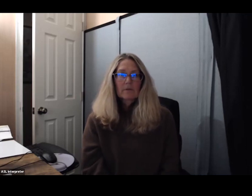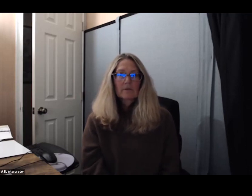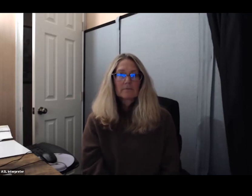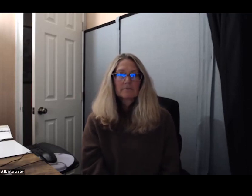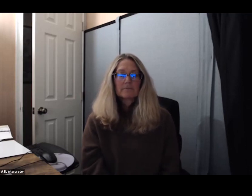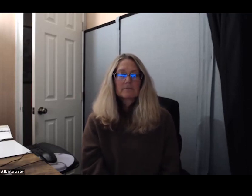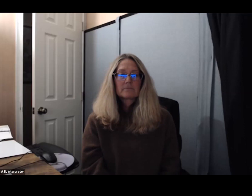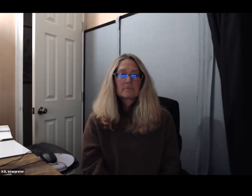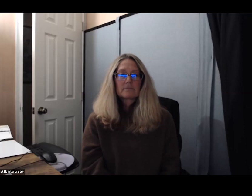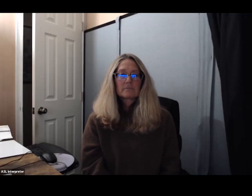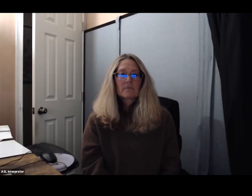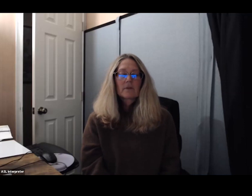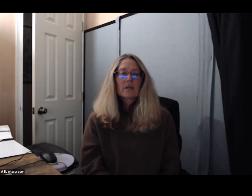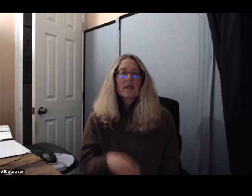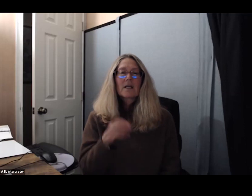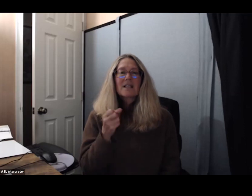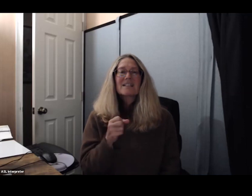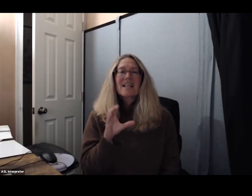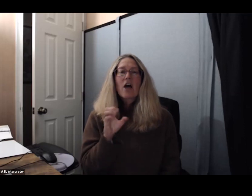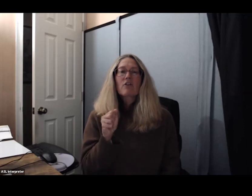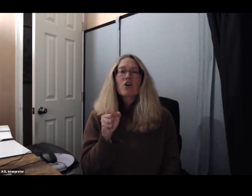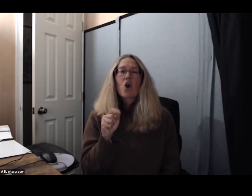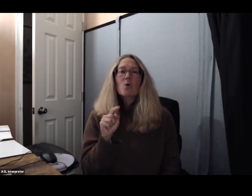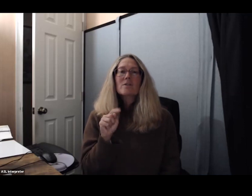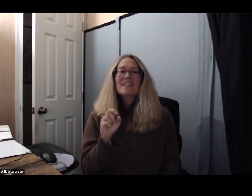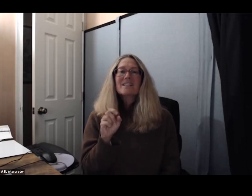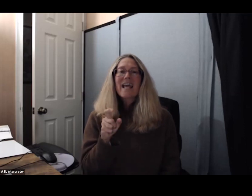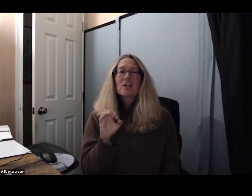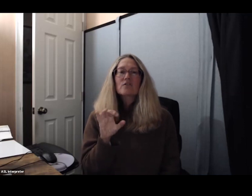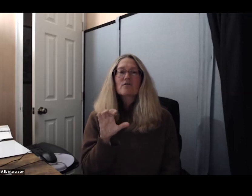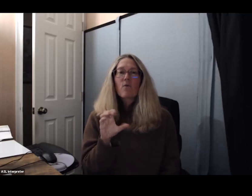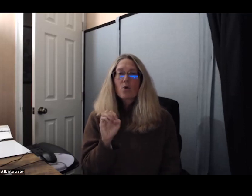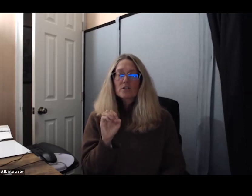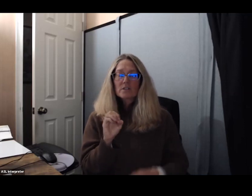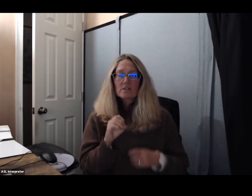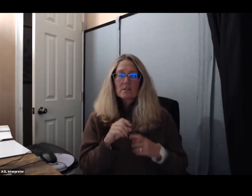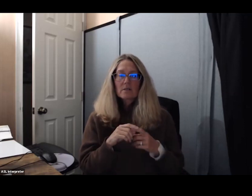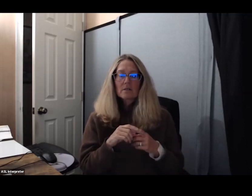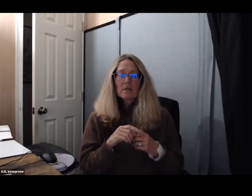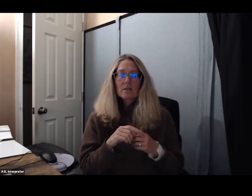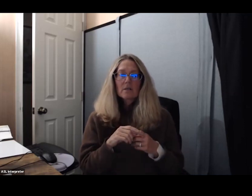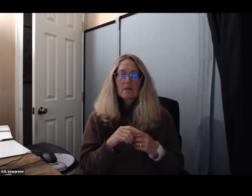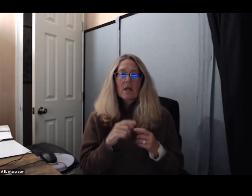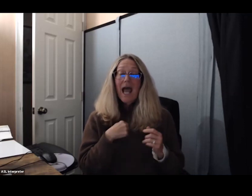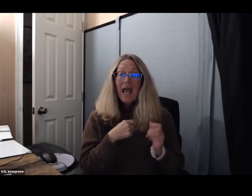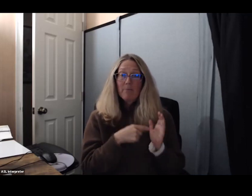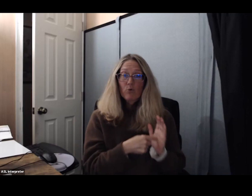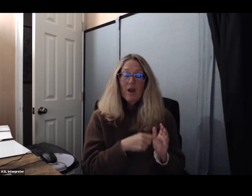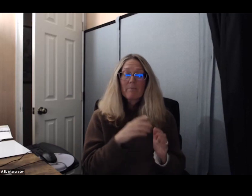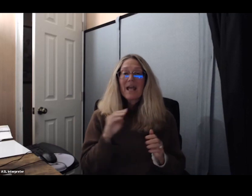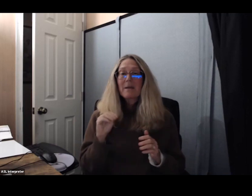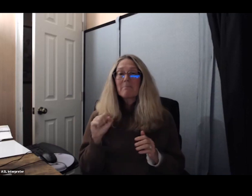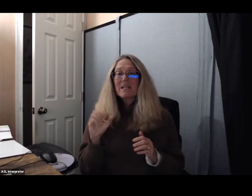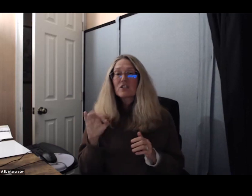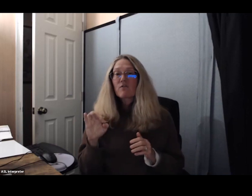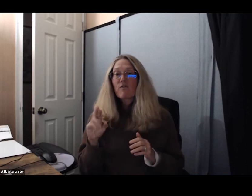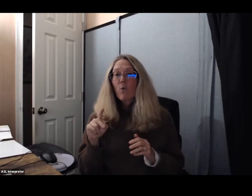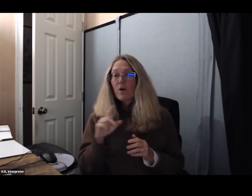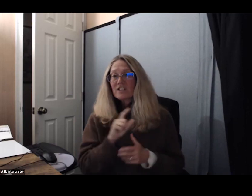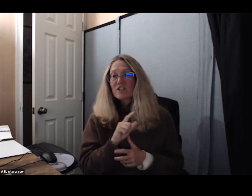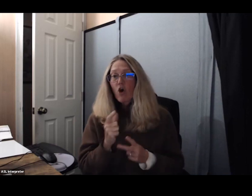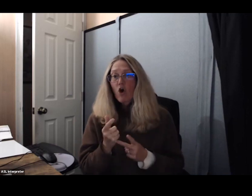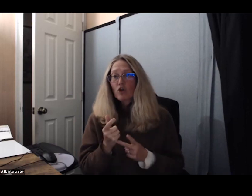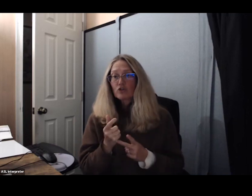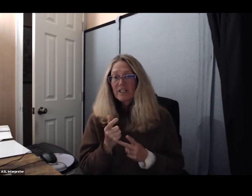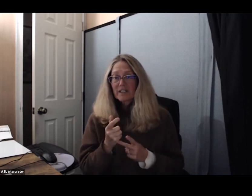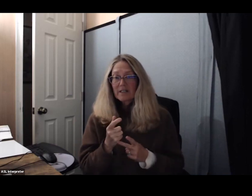Okay, and the South Coast Task Force on Youth Safety, I'm the rep on that, and Ms. Ford was the alternate on that. Any